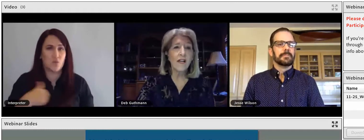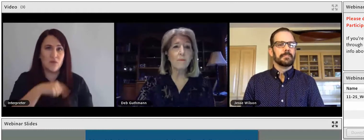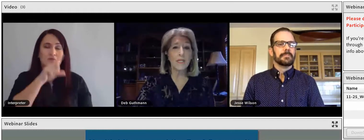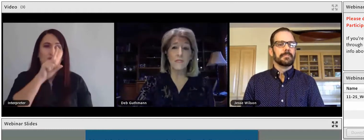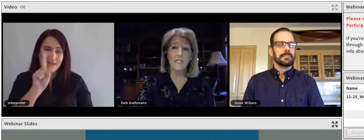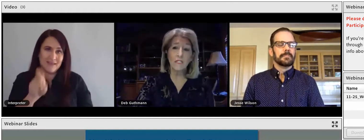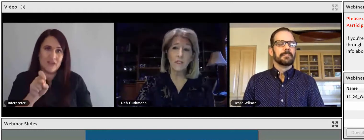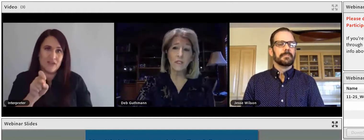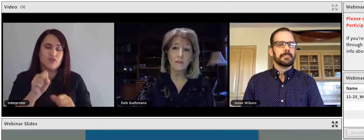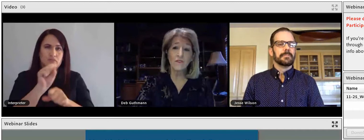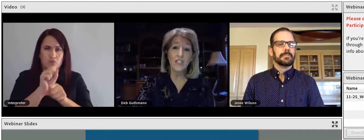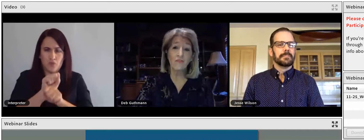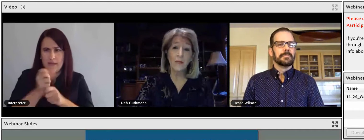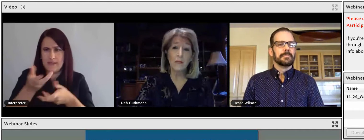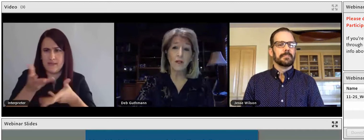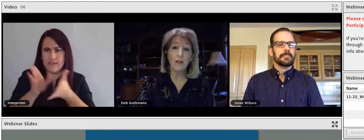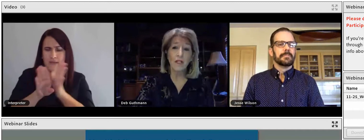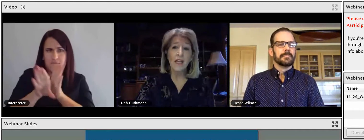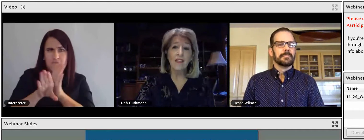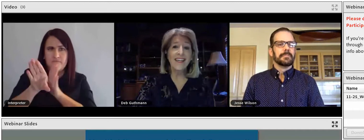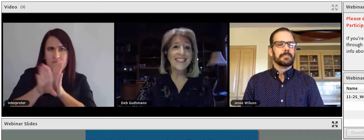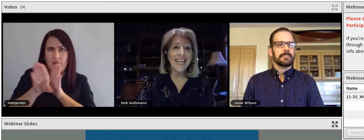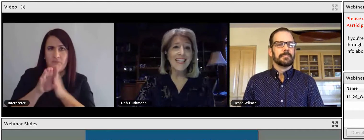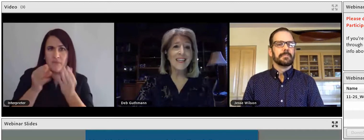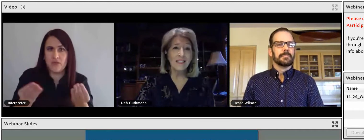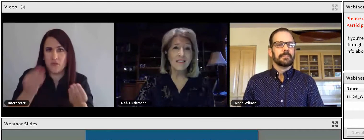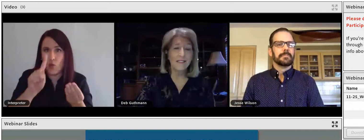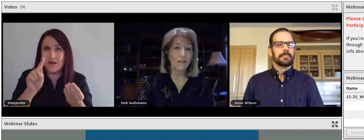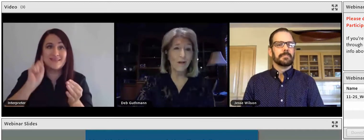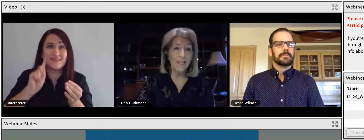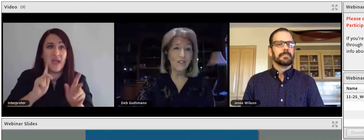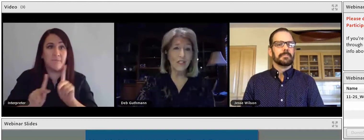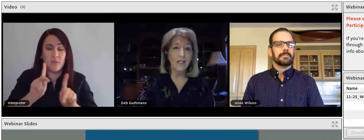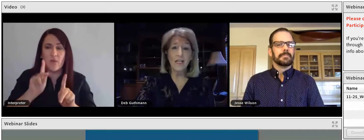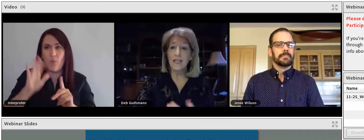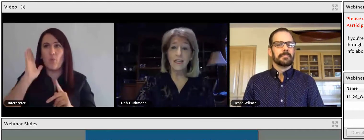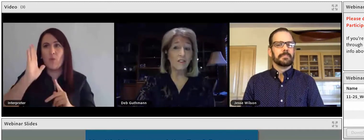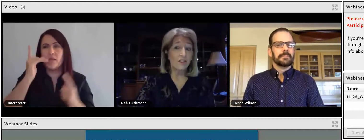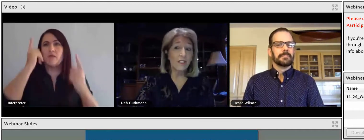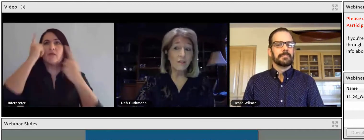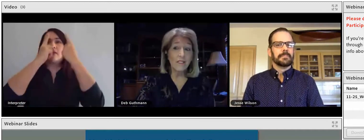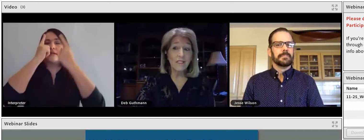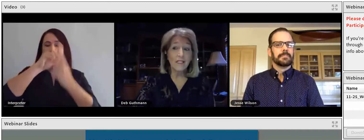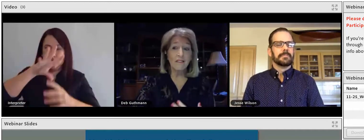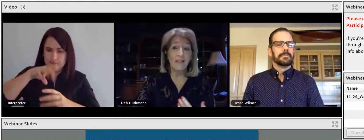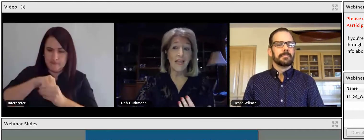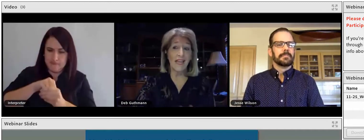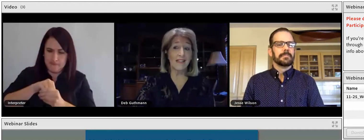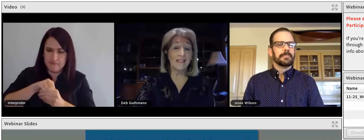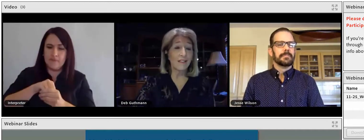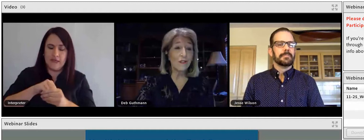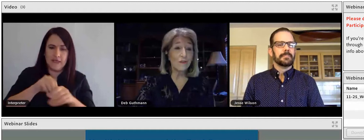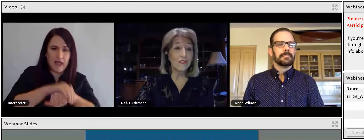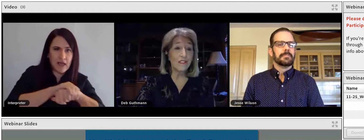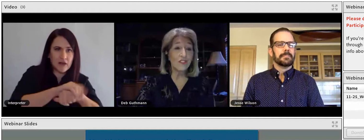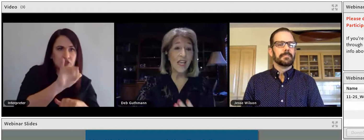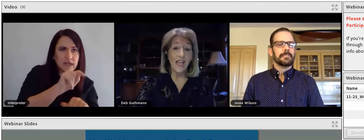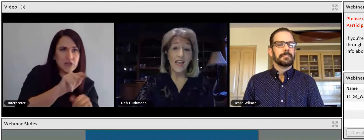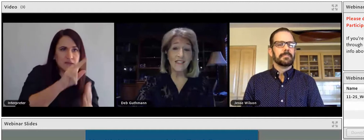on developing materials for deaf people that take into consideration English literacy,